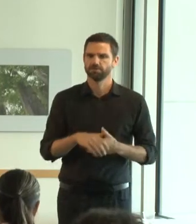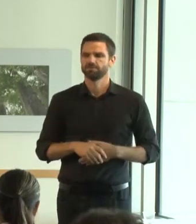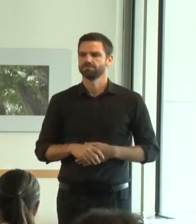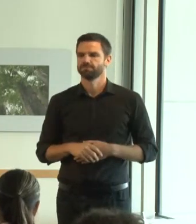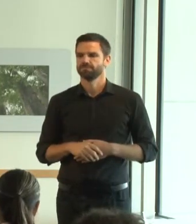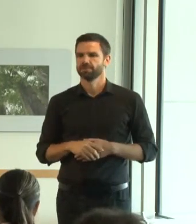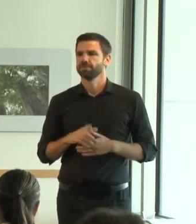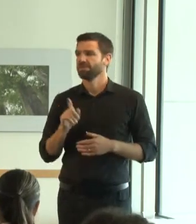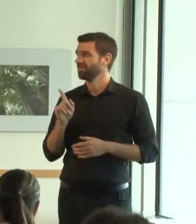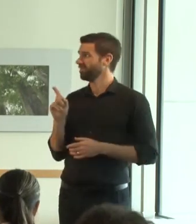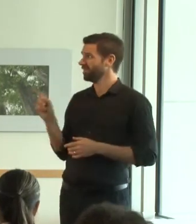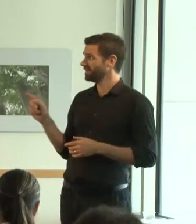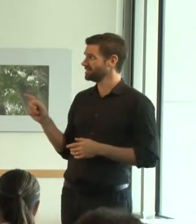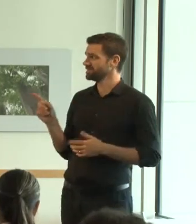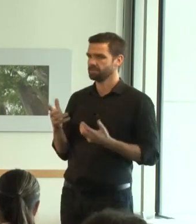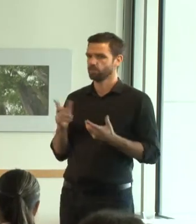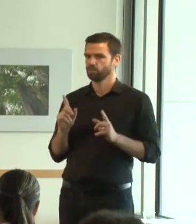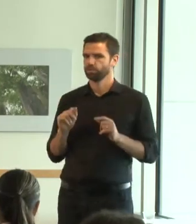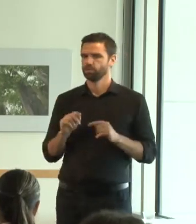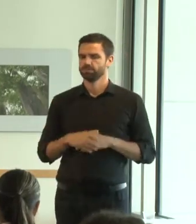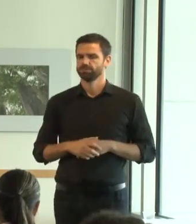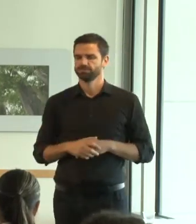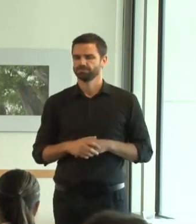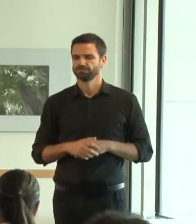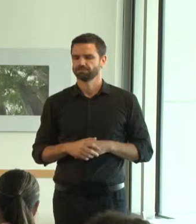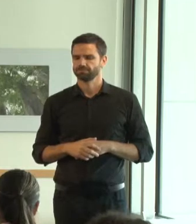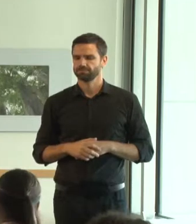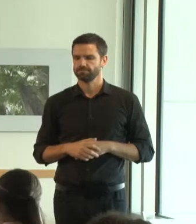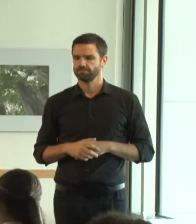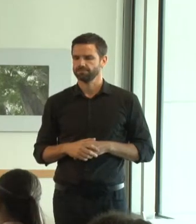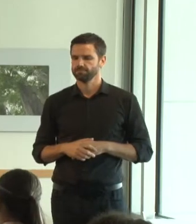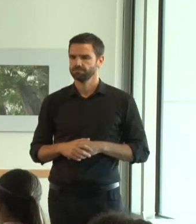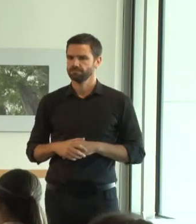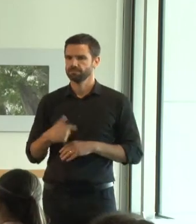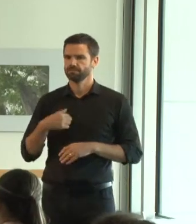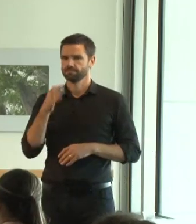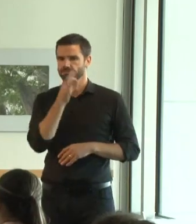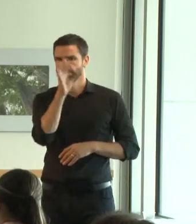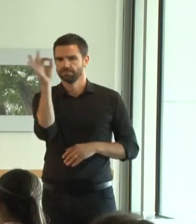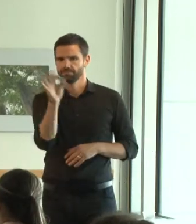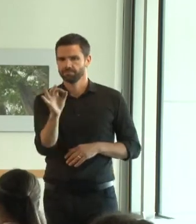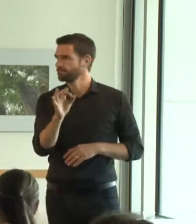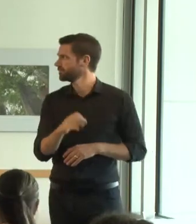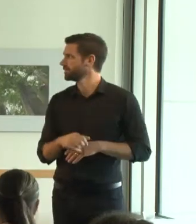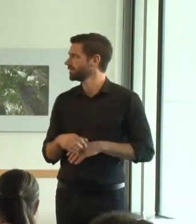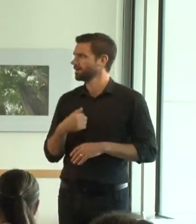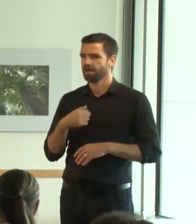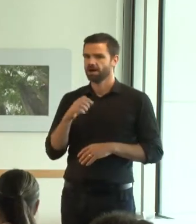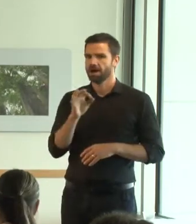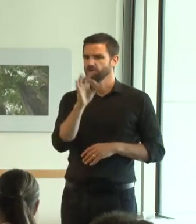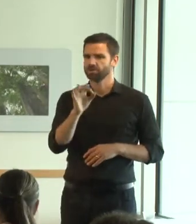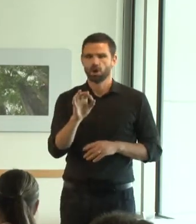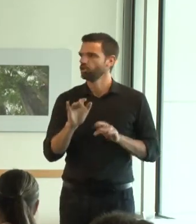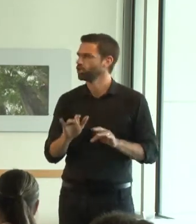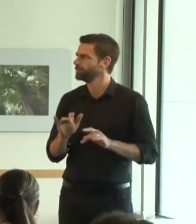is really what I'm trying to get at today. So I'm going to pose a question. Oh, we're going to pose a question very shortly. I'm